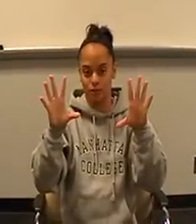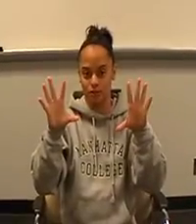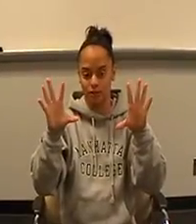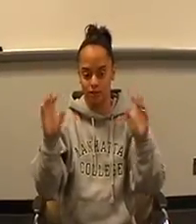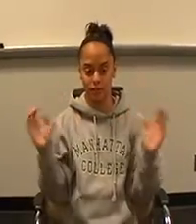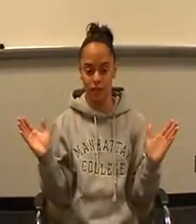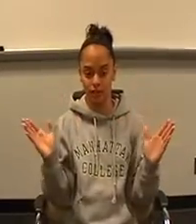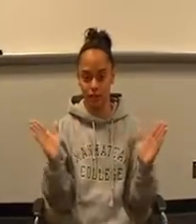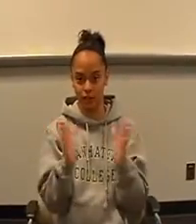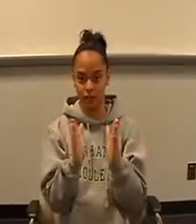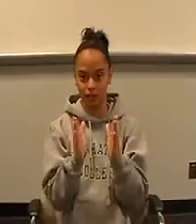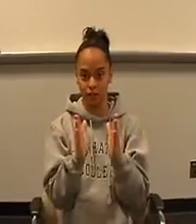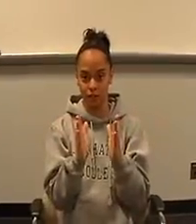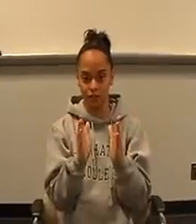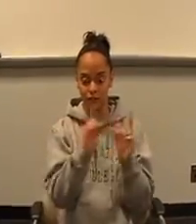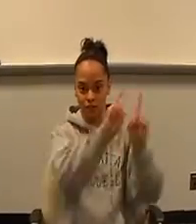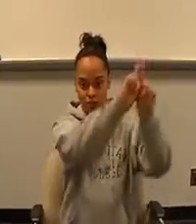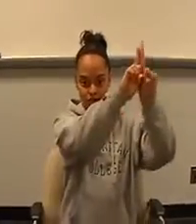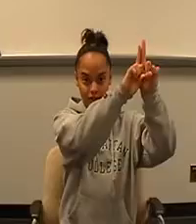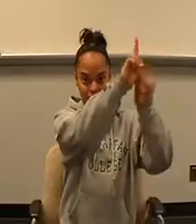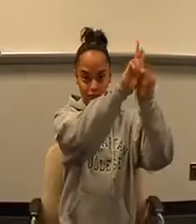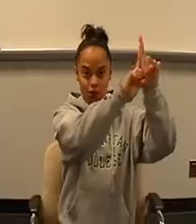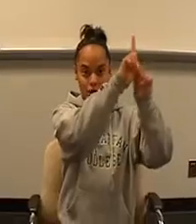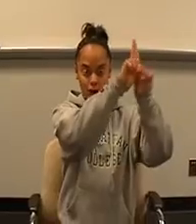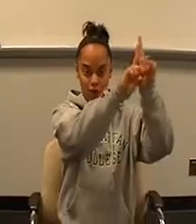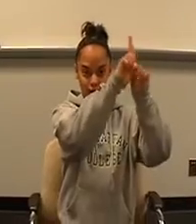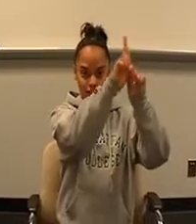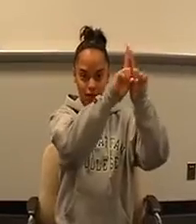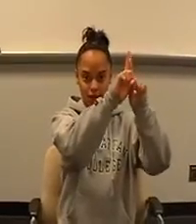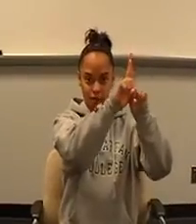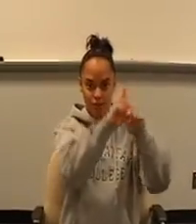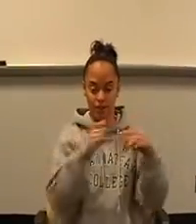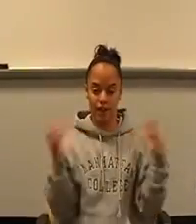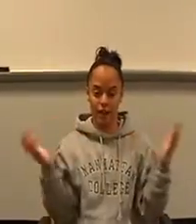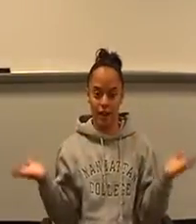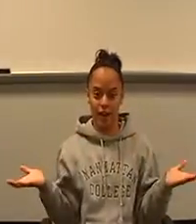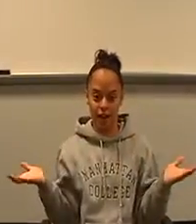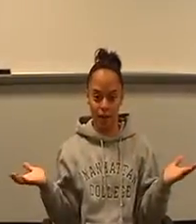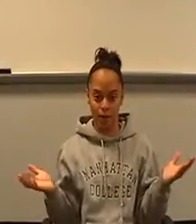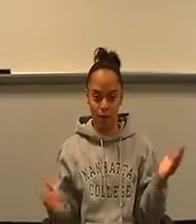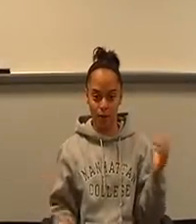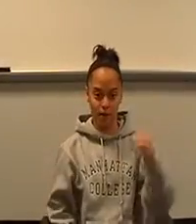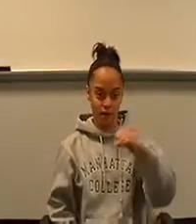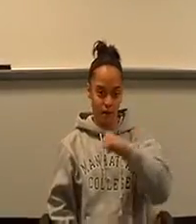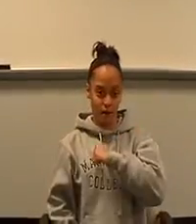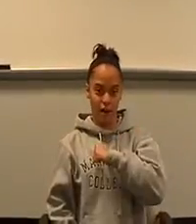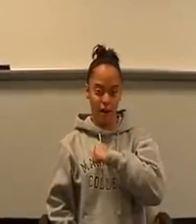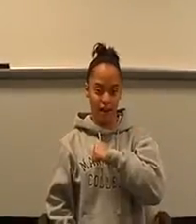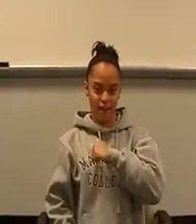little star how I